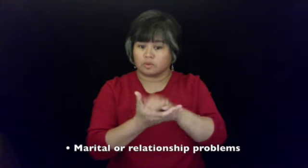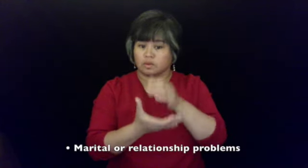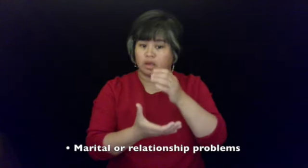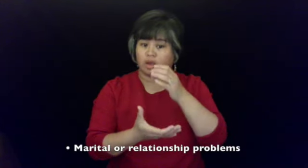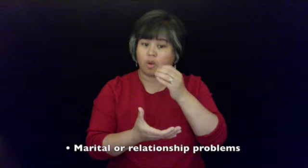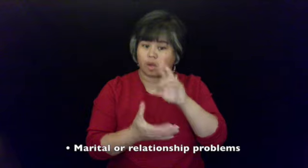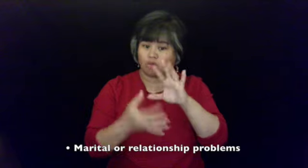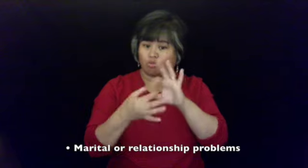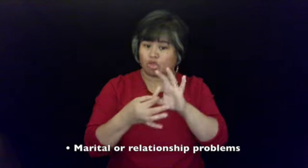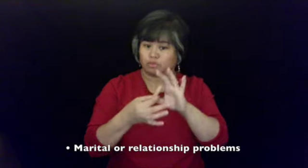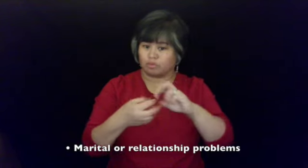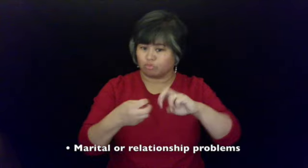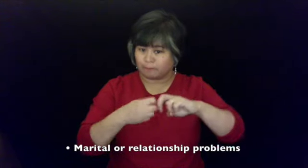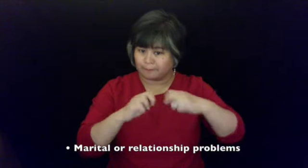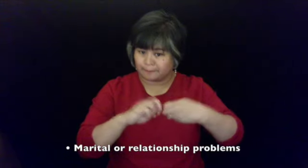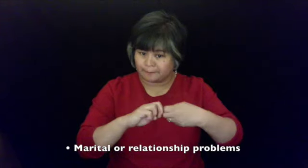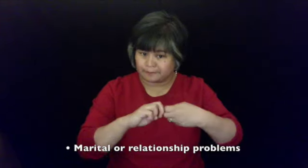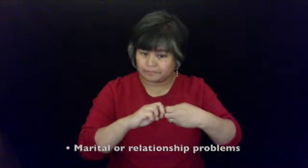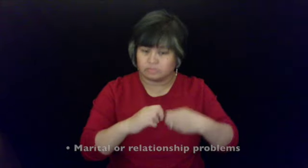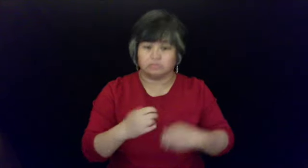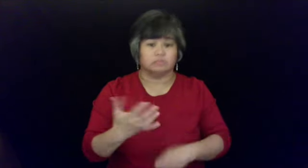marital or relationship problems,